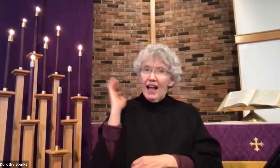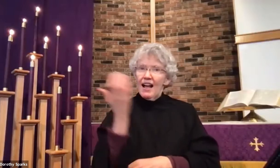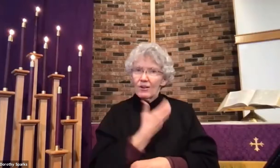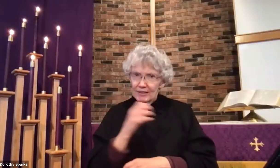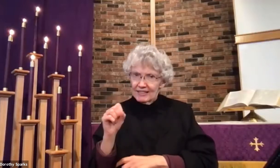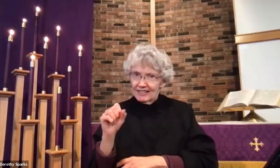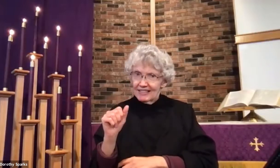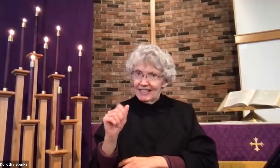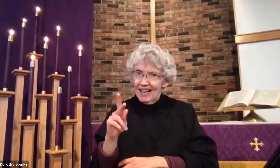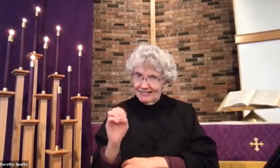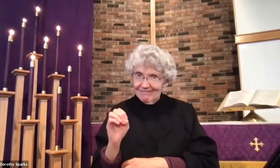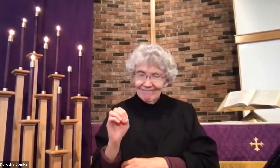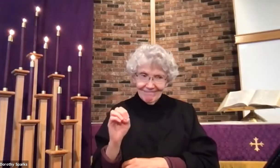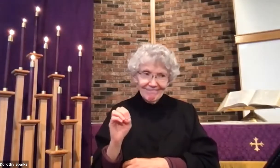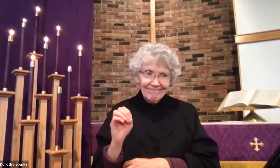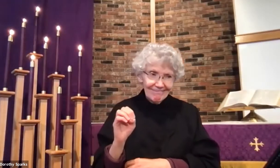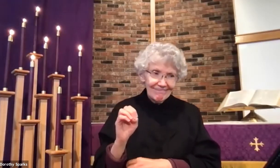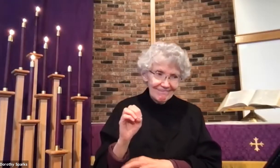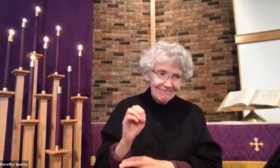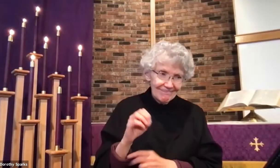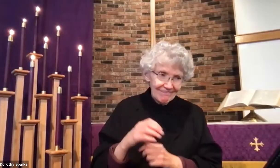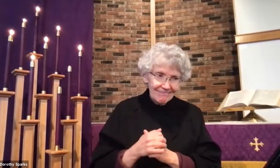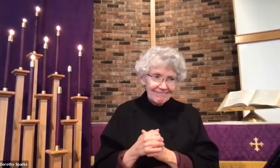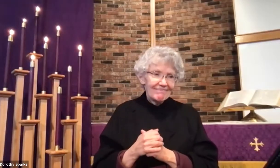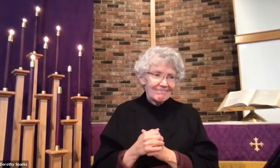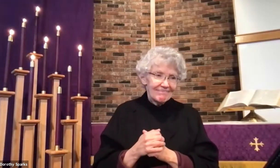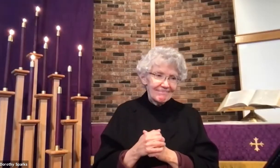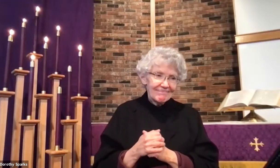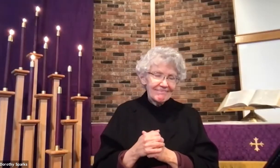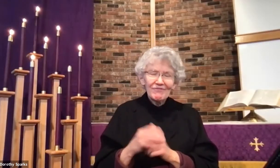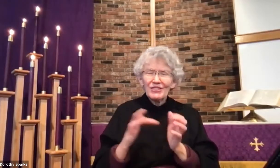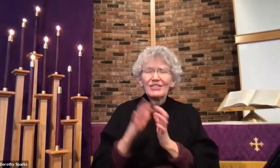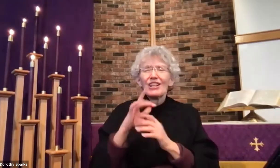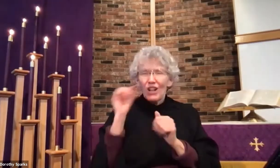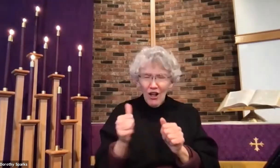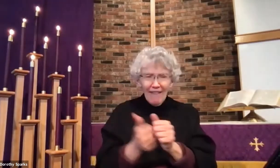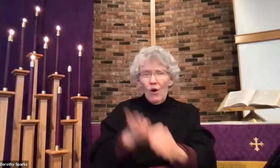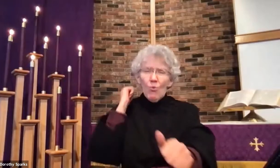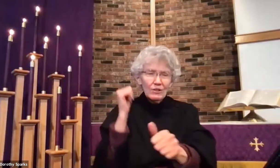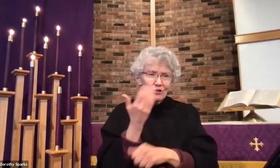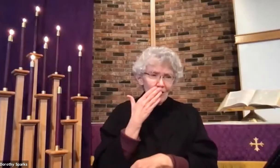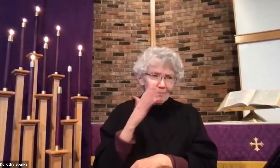suffer for our sins and for our sake.